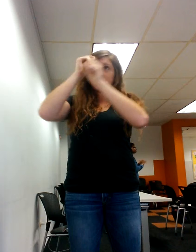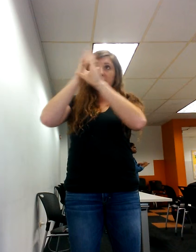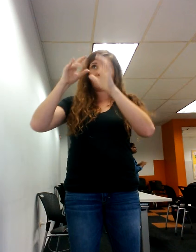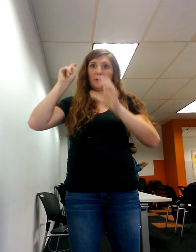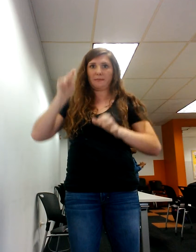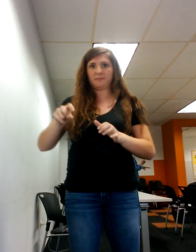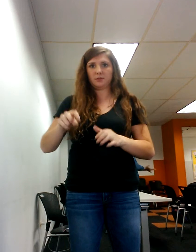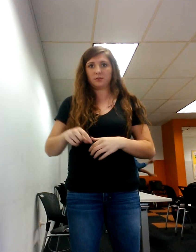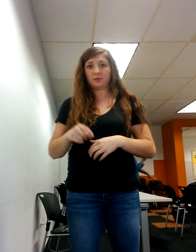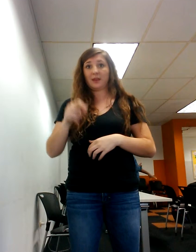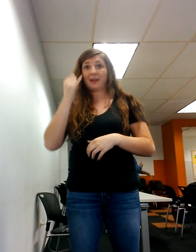get that.